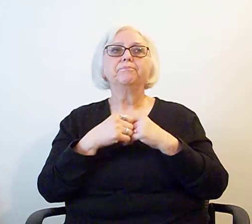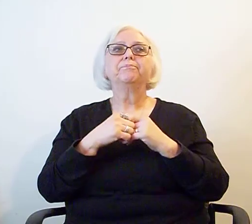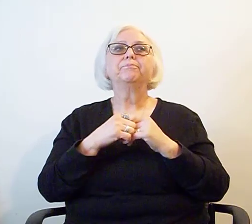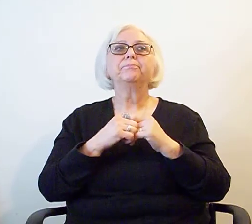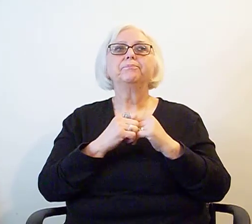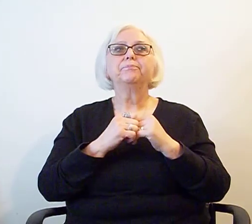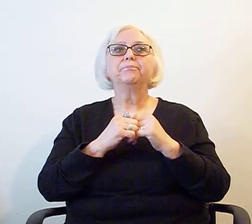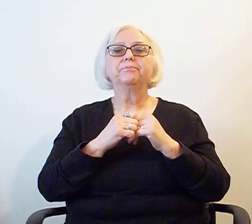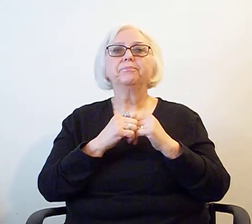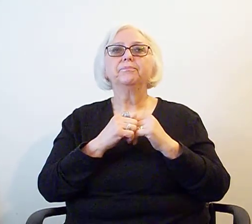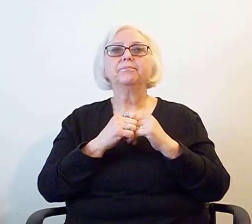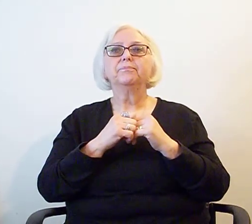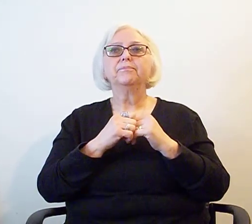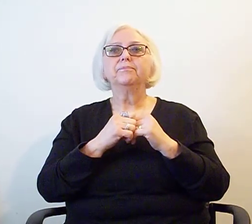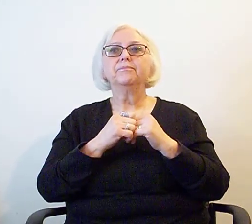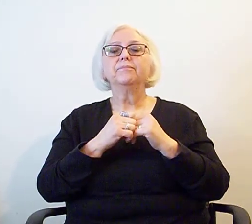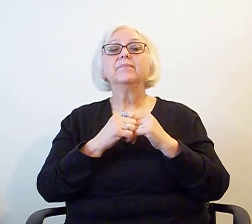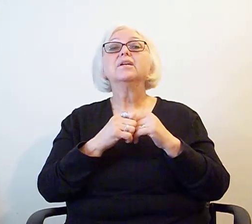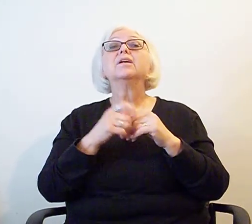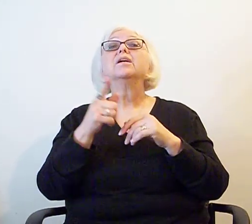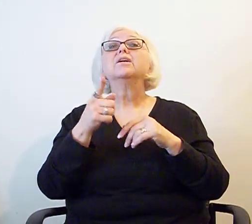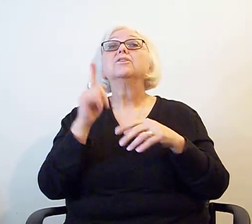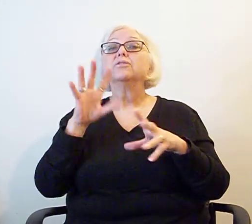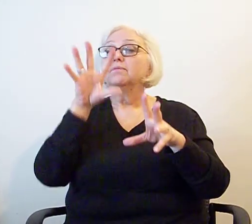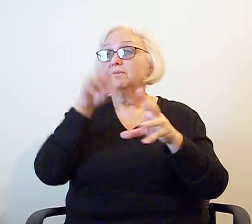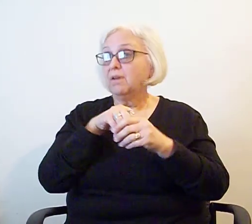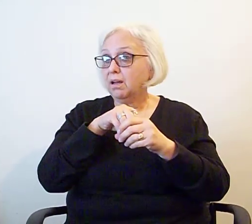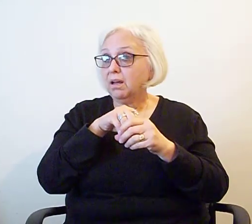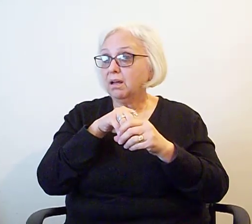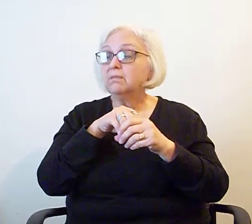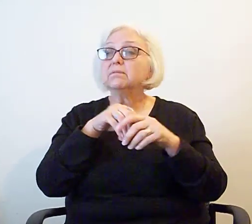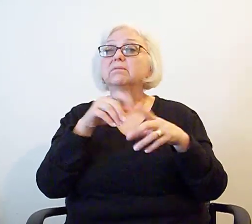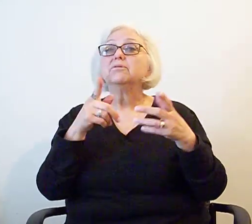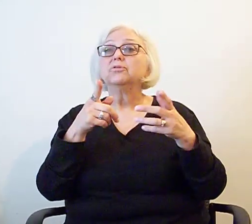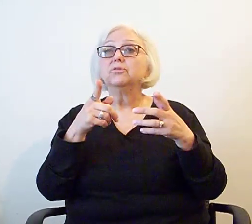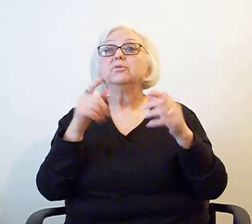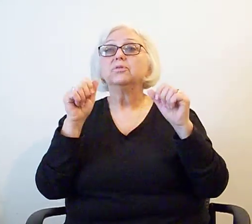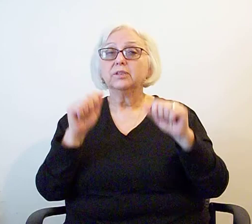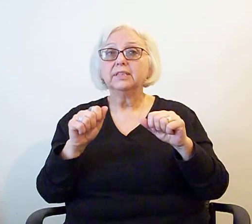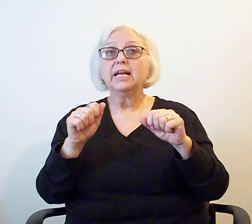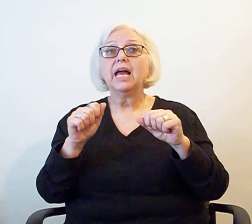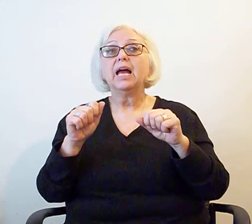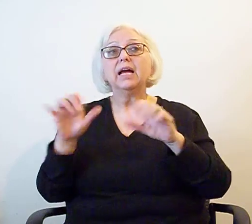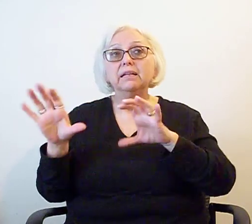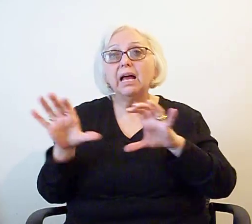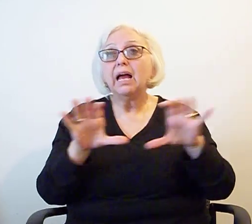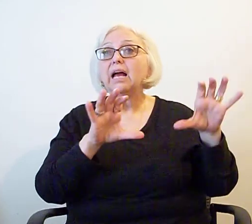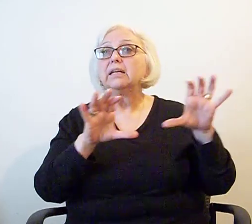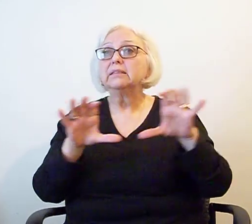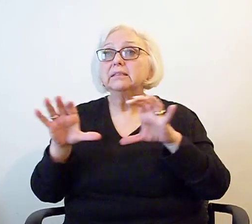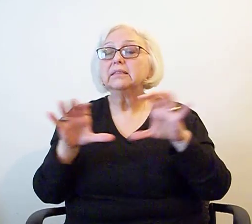To be active, you can be active and participate